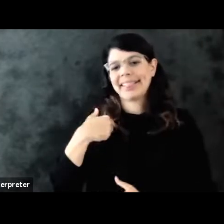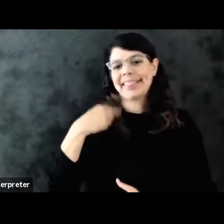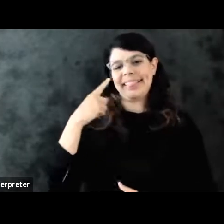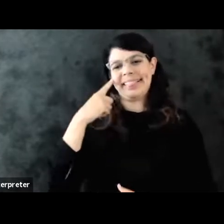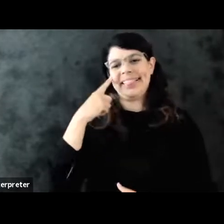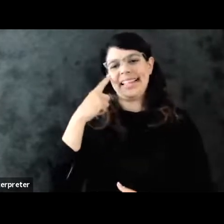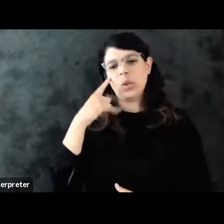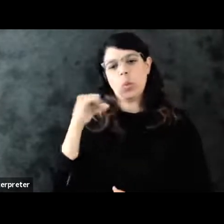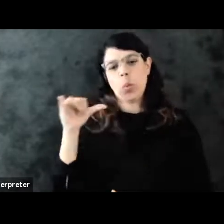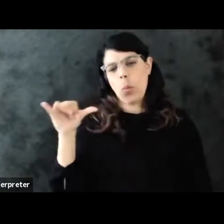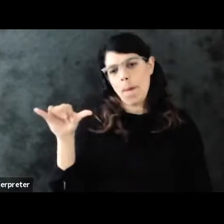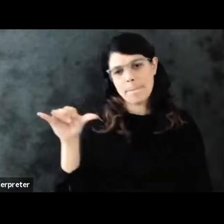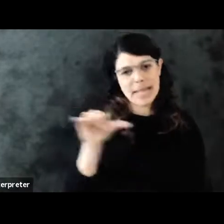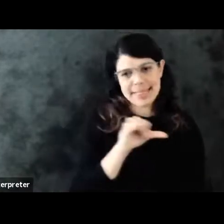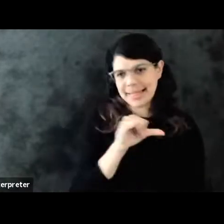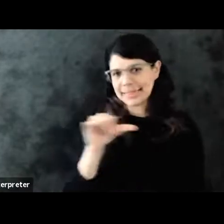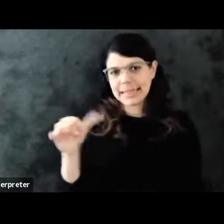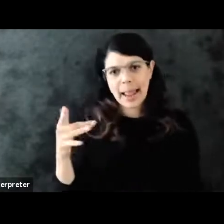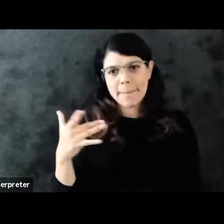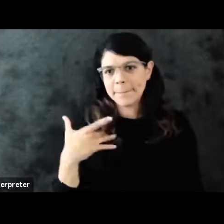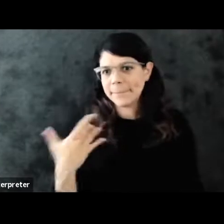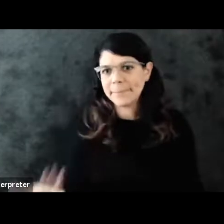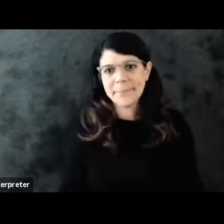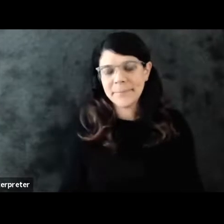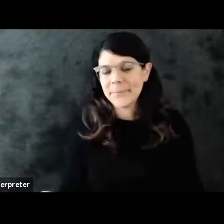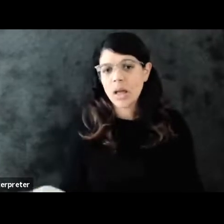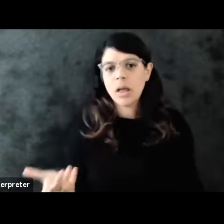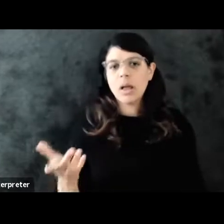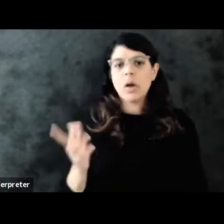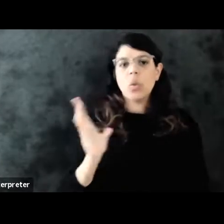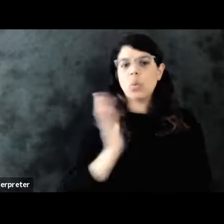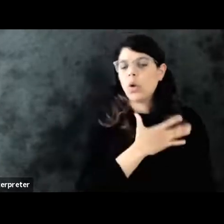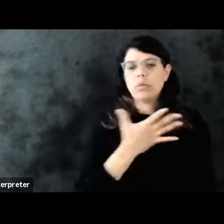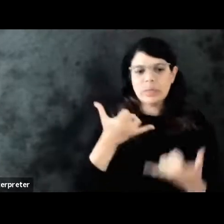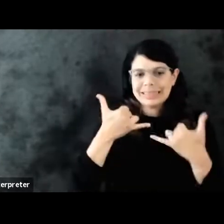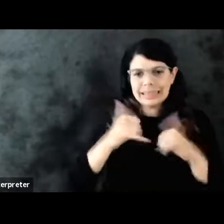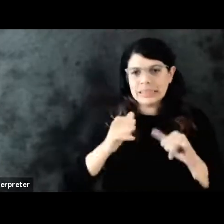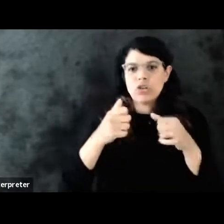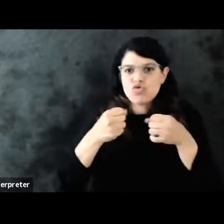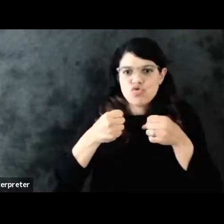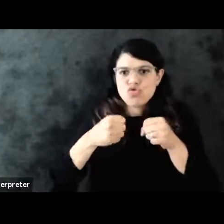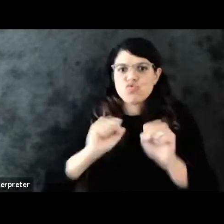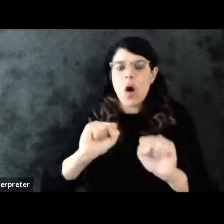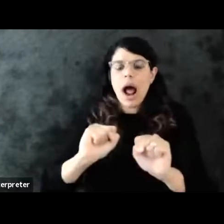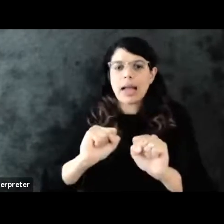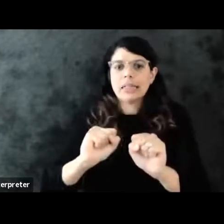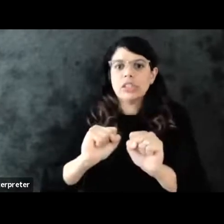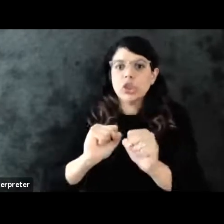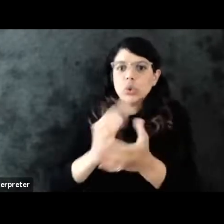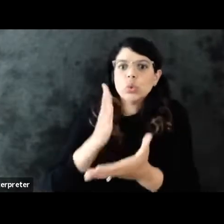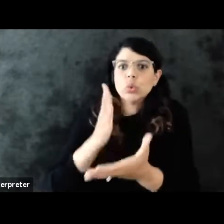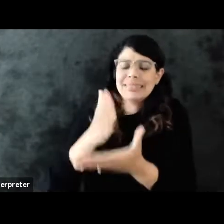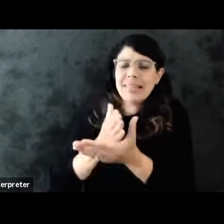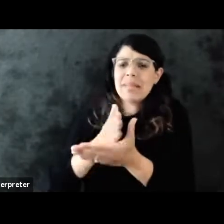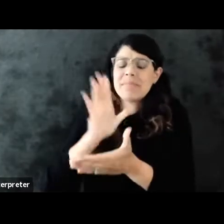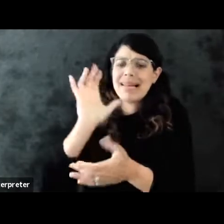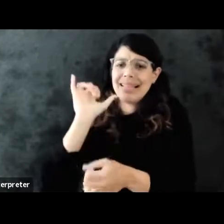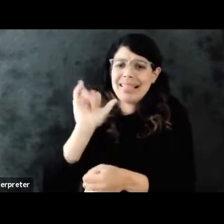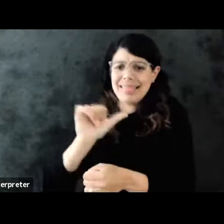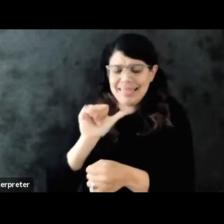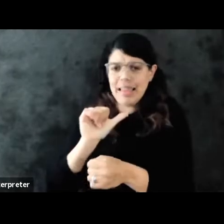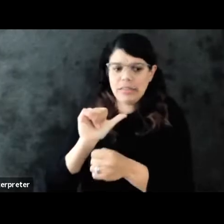up to stop racial oppression and all the oppressions in our society. It would have added on. So I'm pretty sure we would have definitely